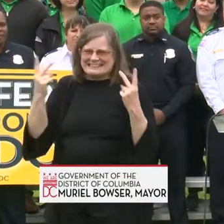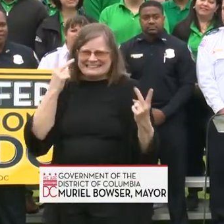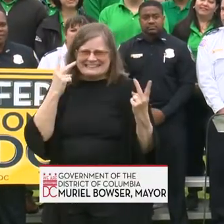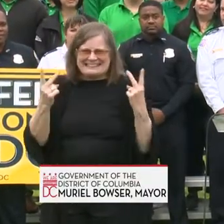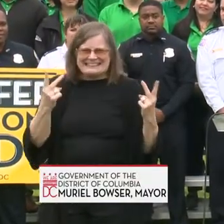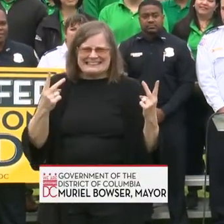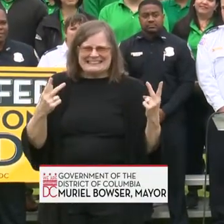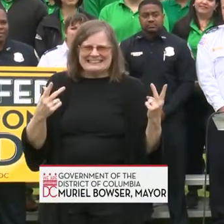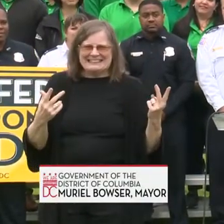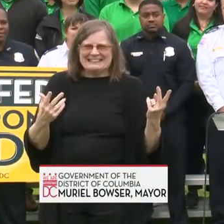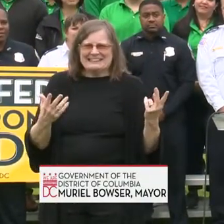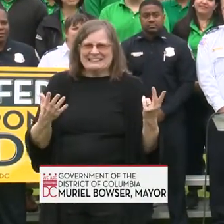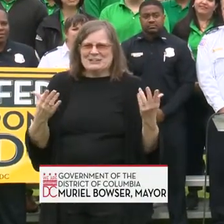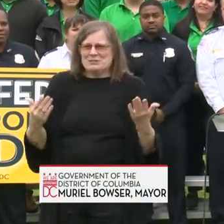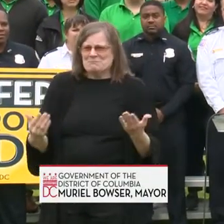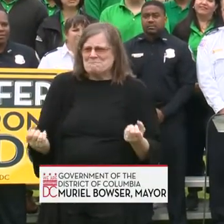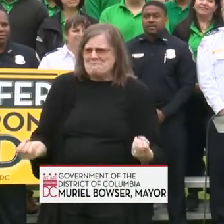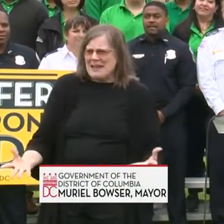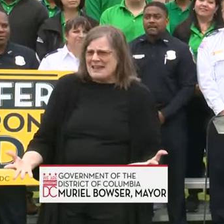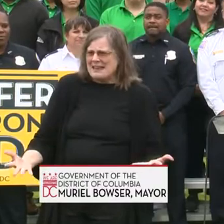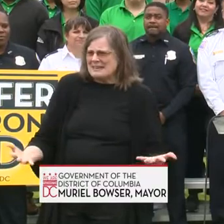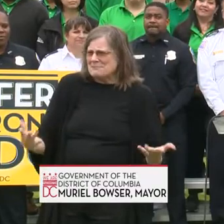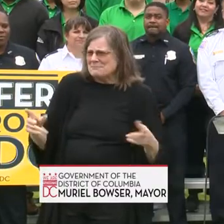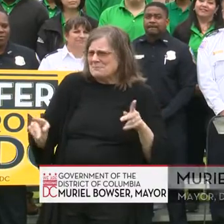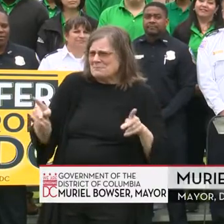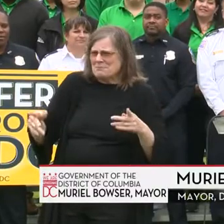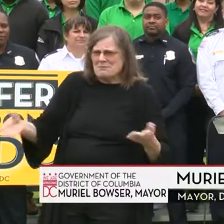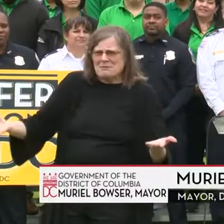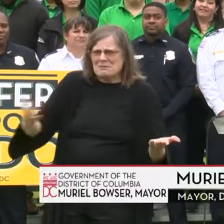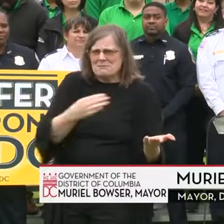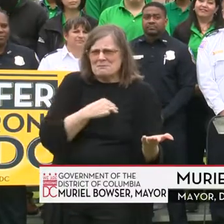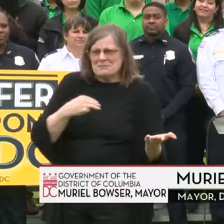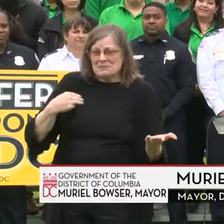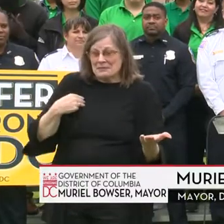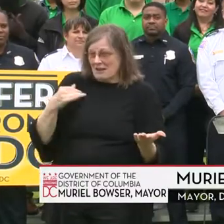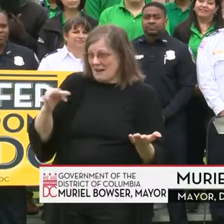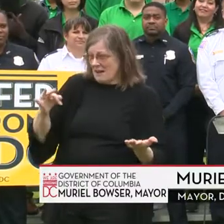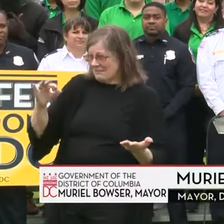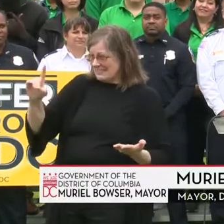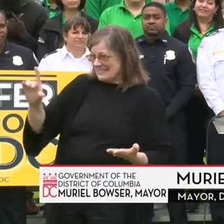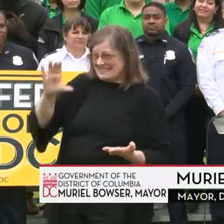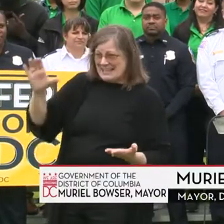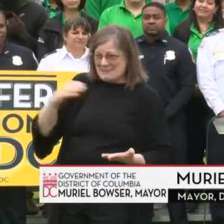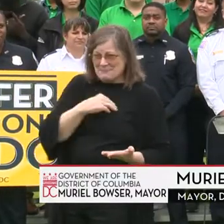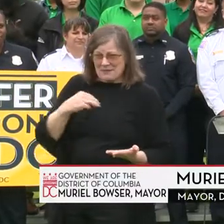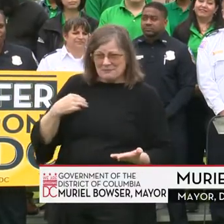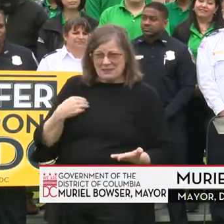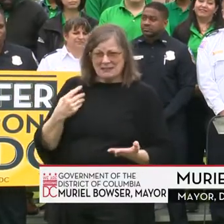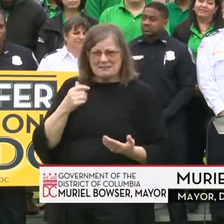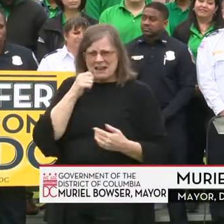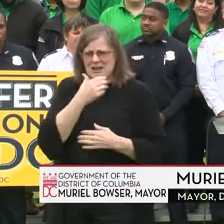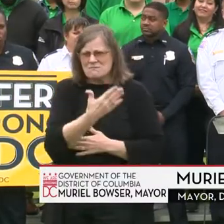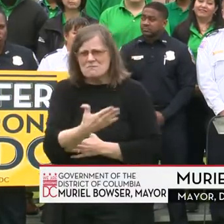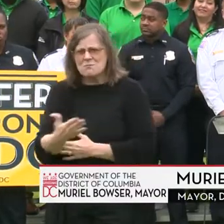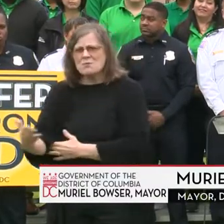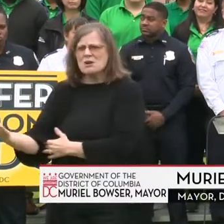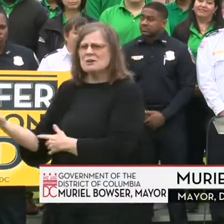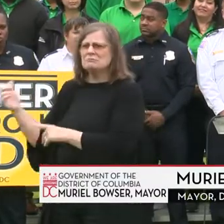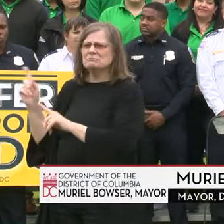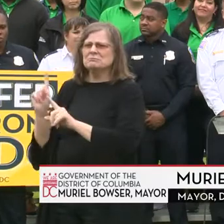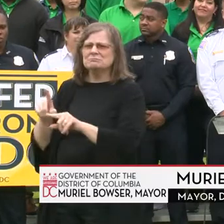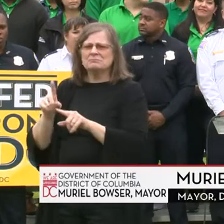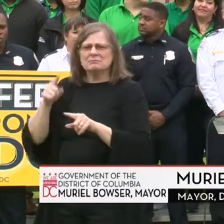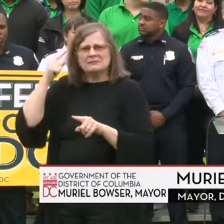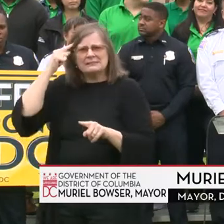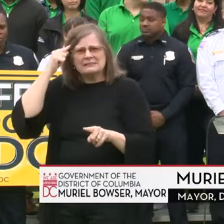by many members of DC government who wake up each and every day to make our